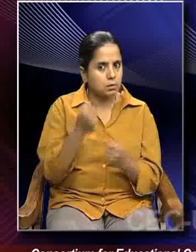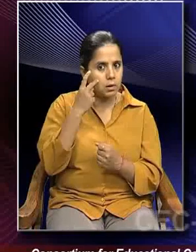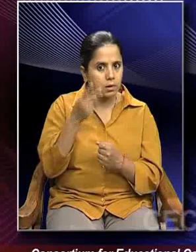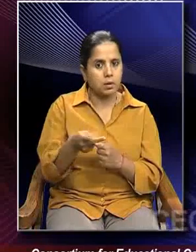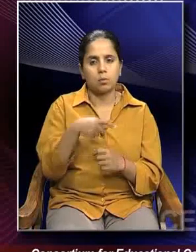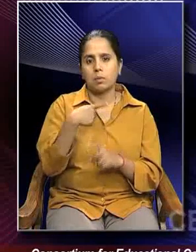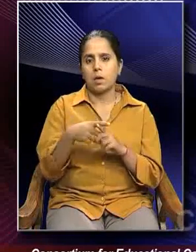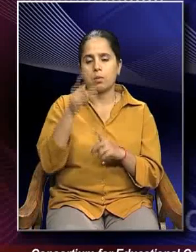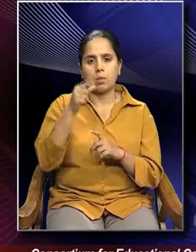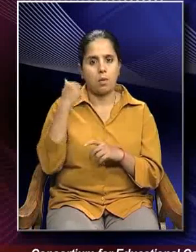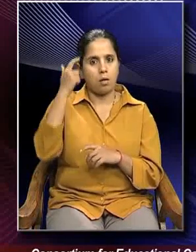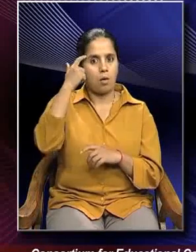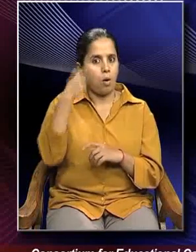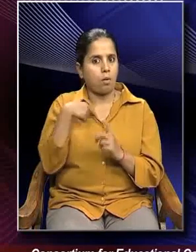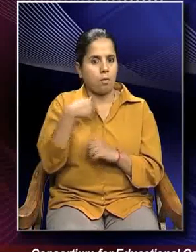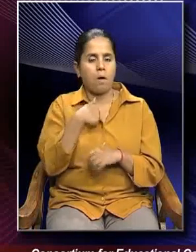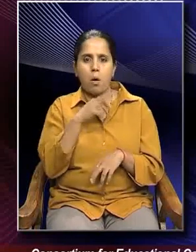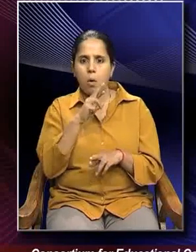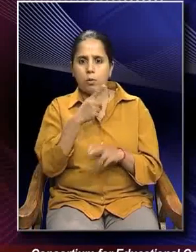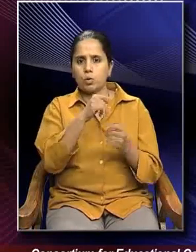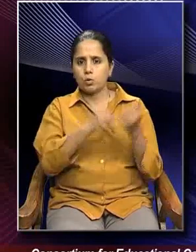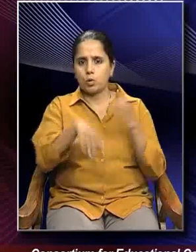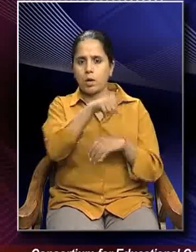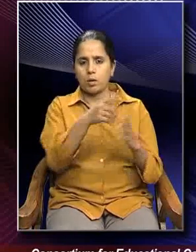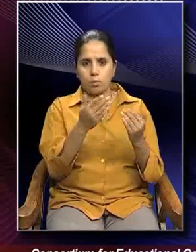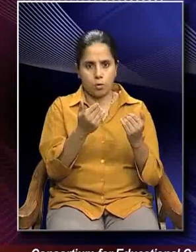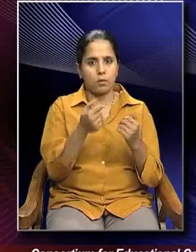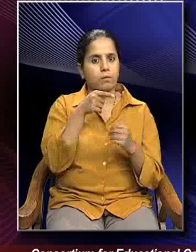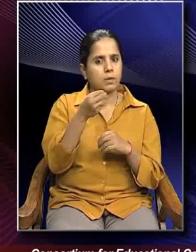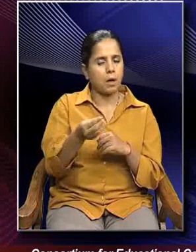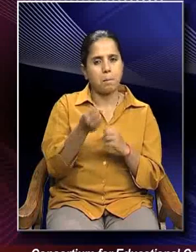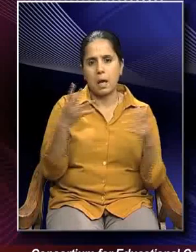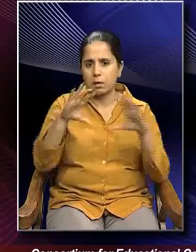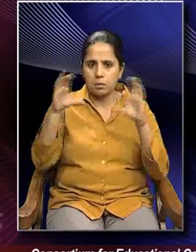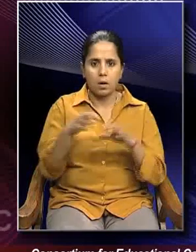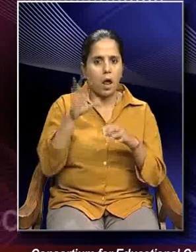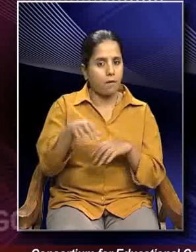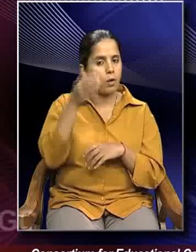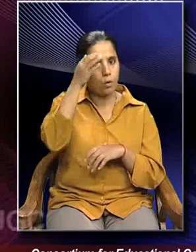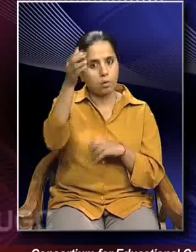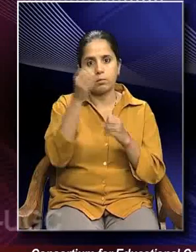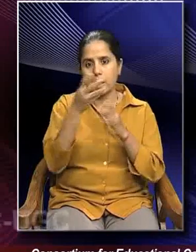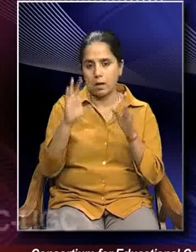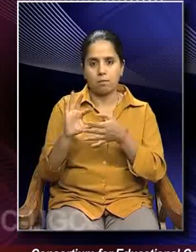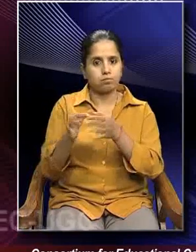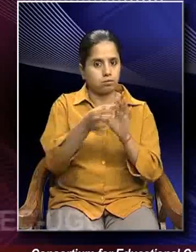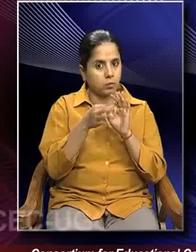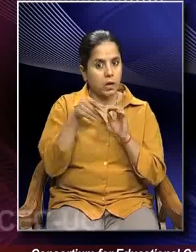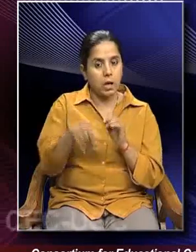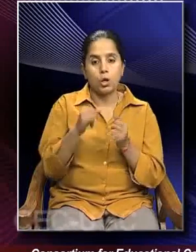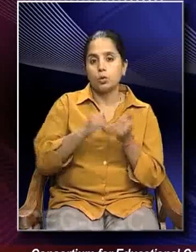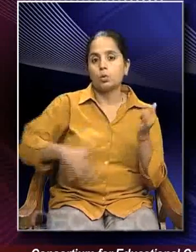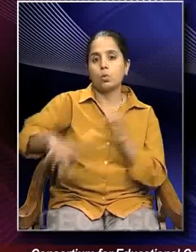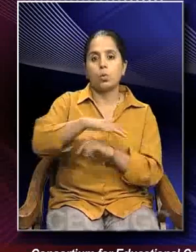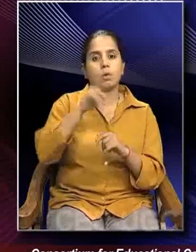make sense of society. So there are many collective concepts which has to be understood in